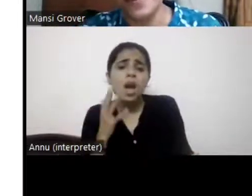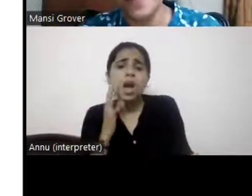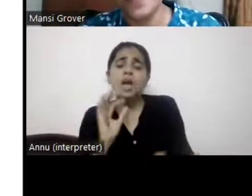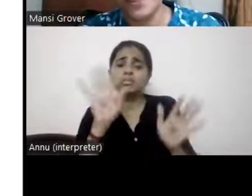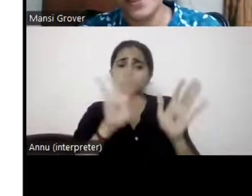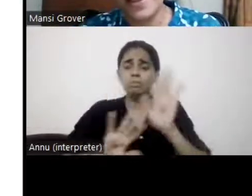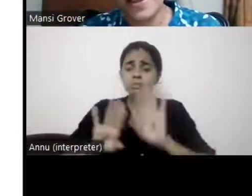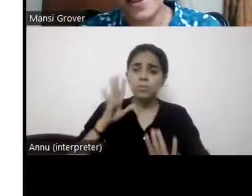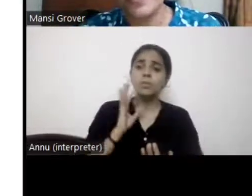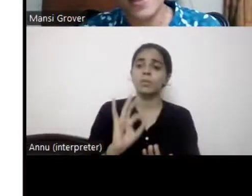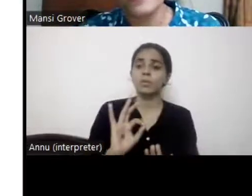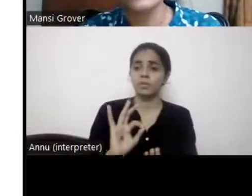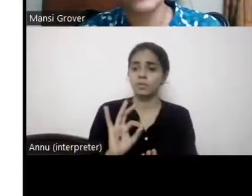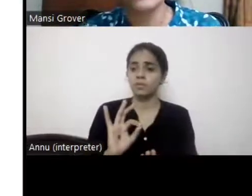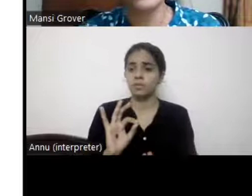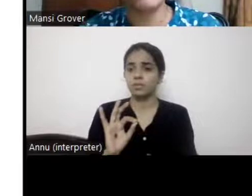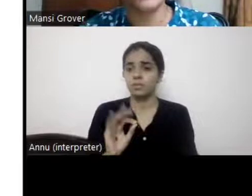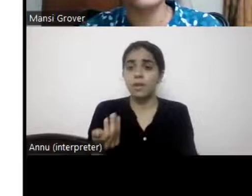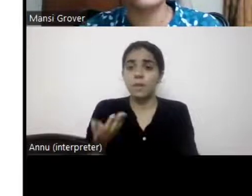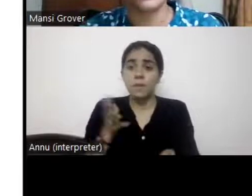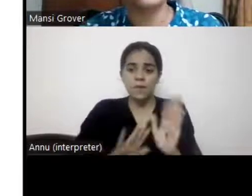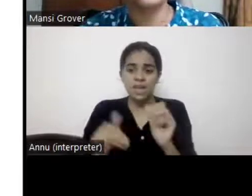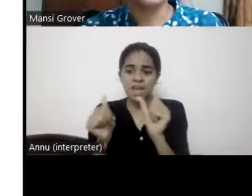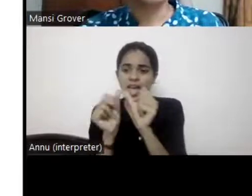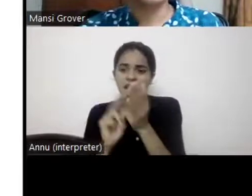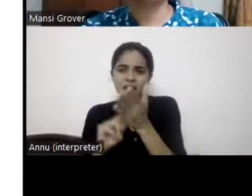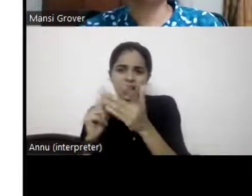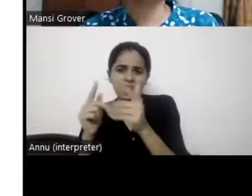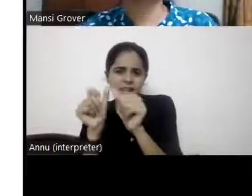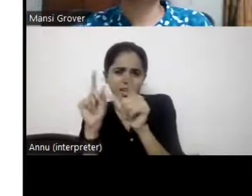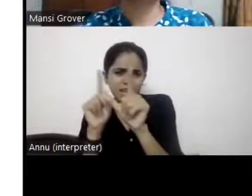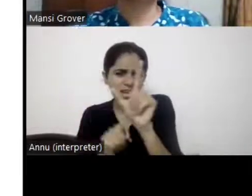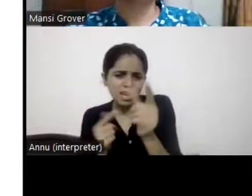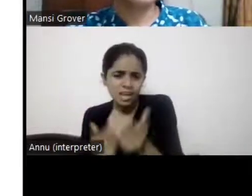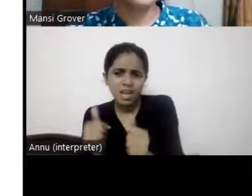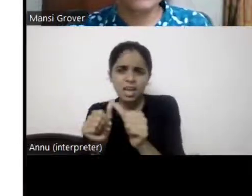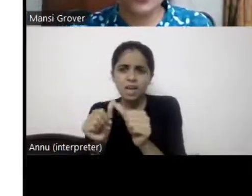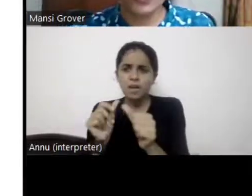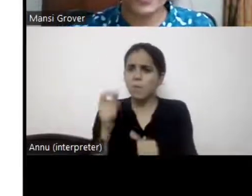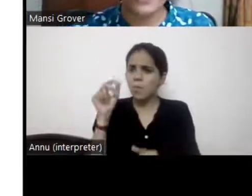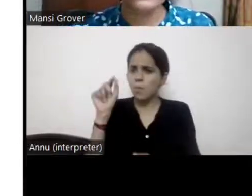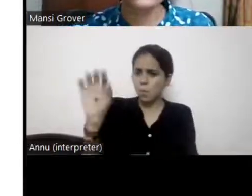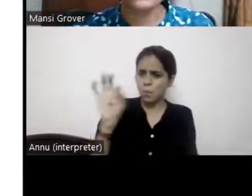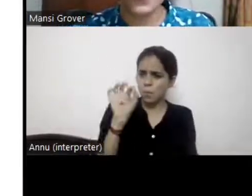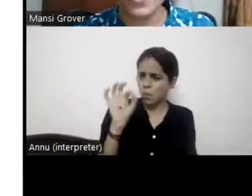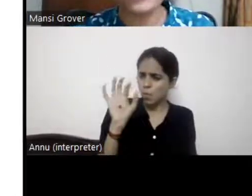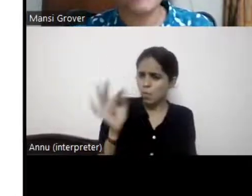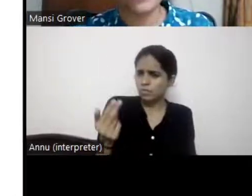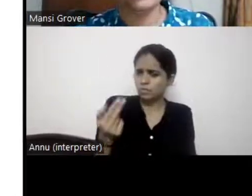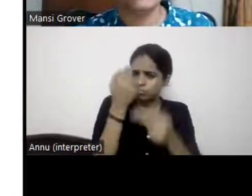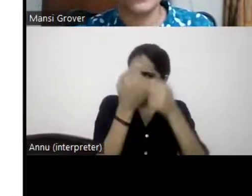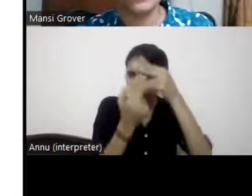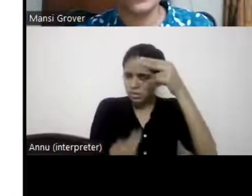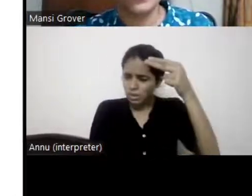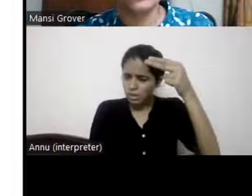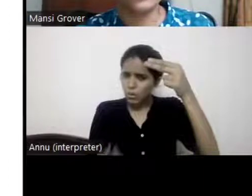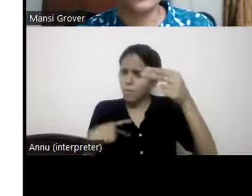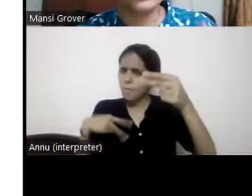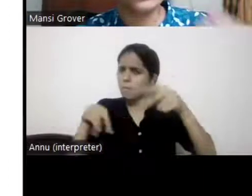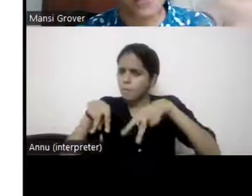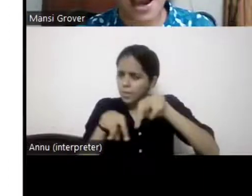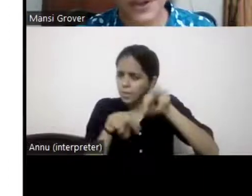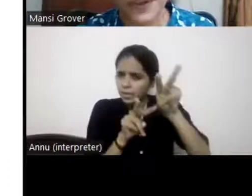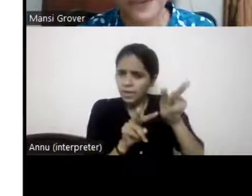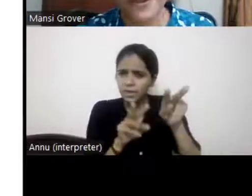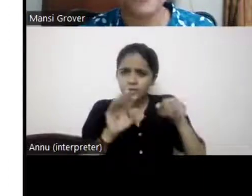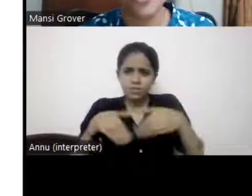here. And as Ananya pointed out, there's this, you look at the story aspect of it. So